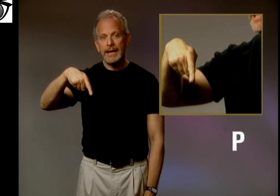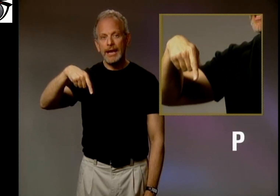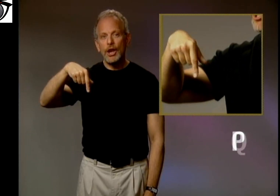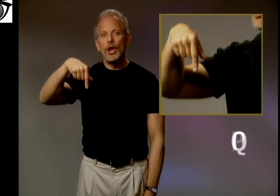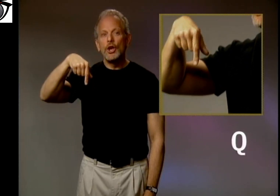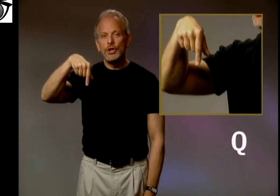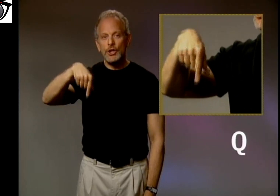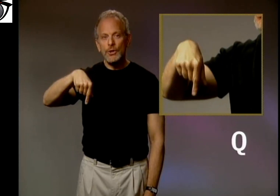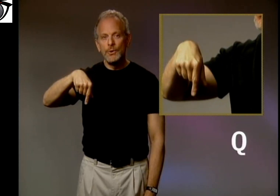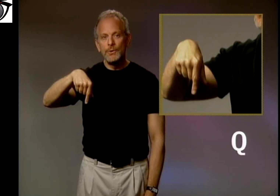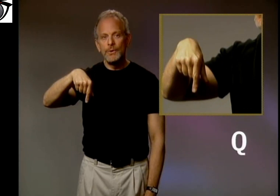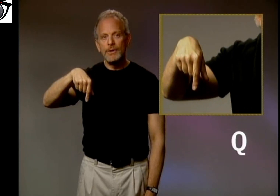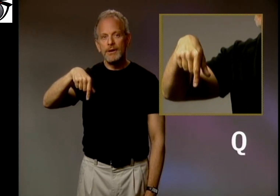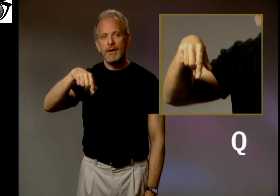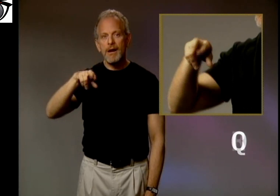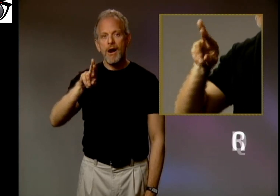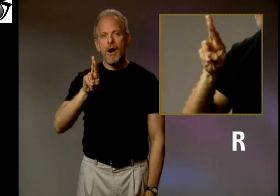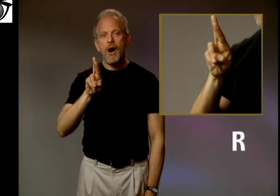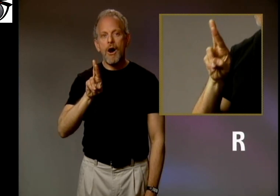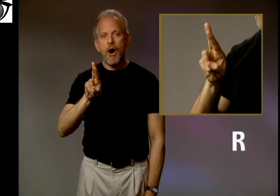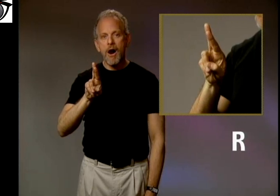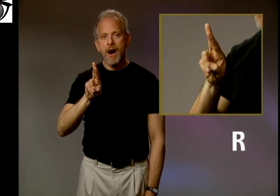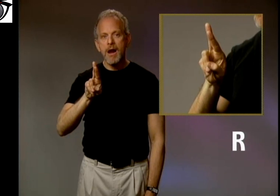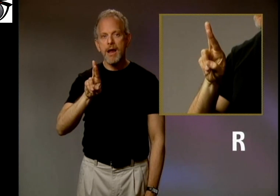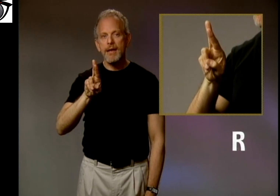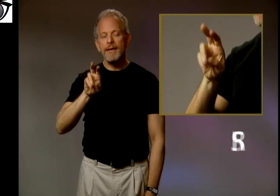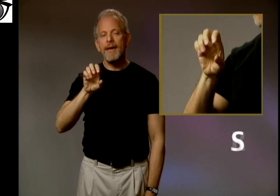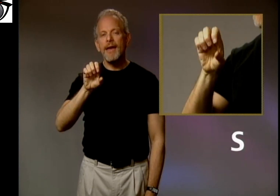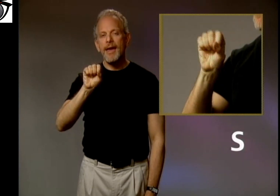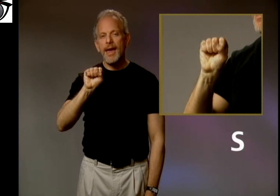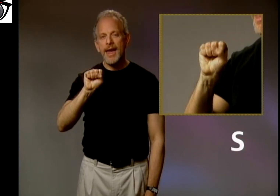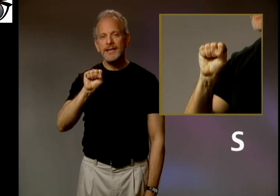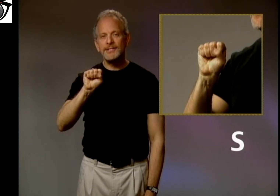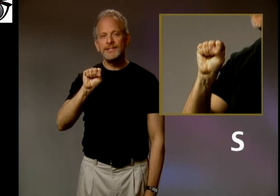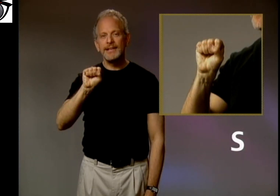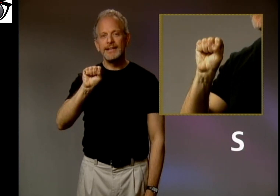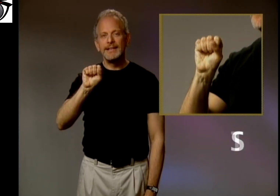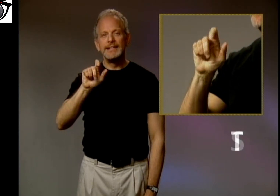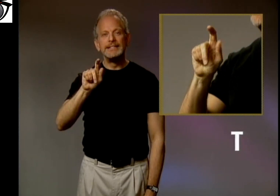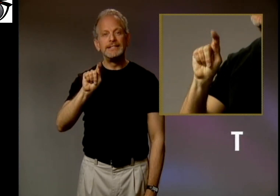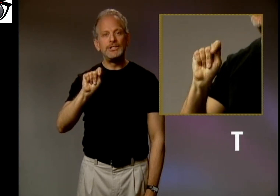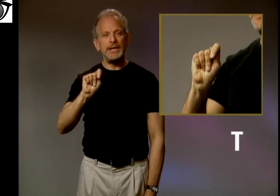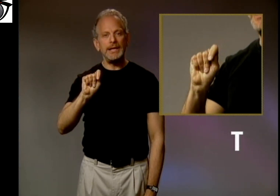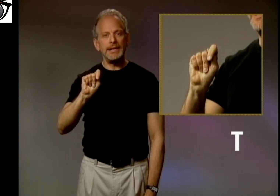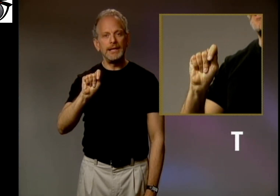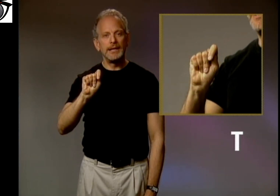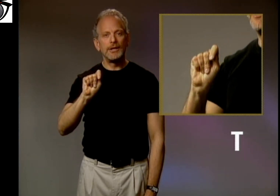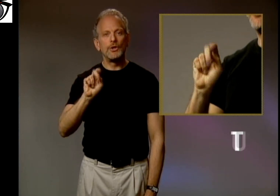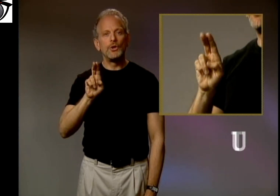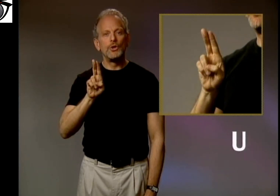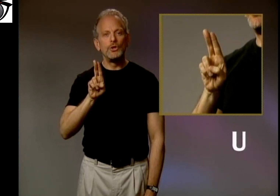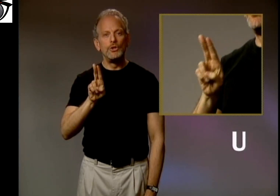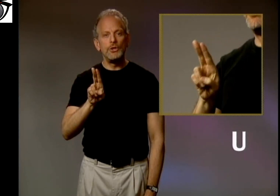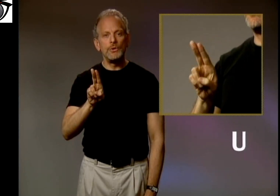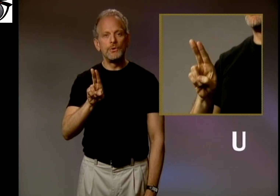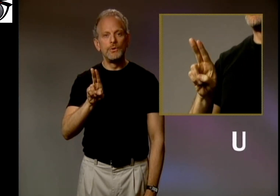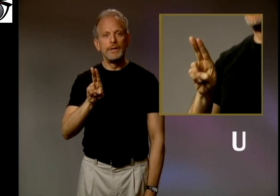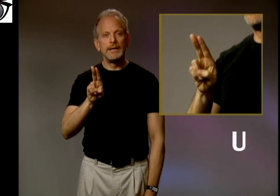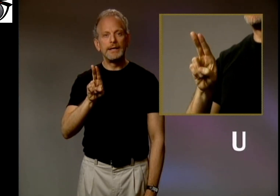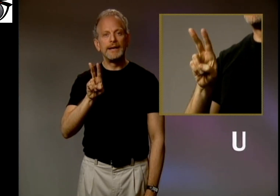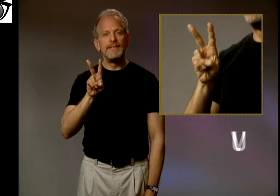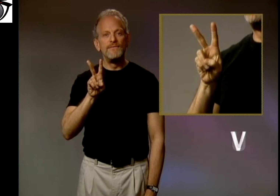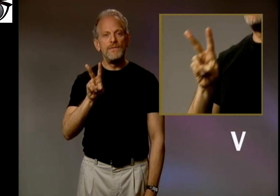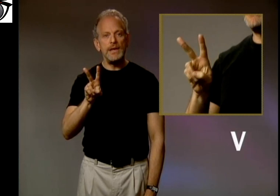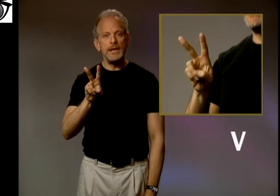P, Q, R, S, T,